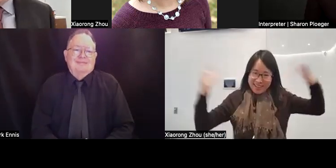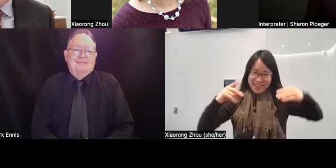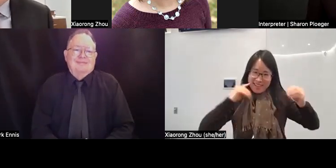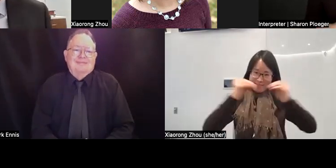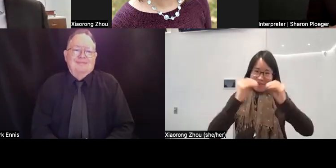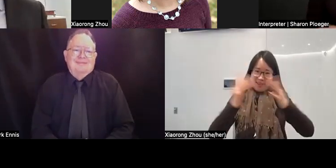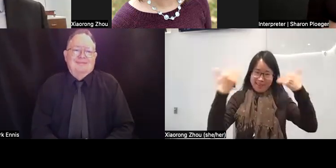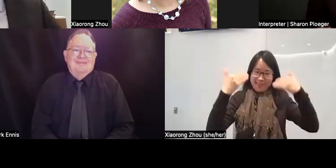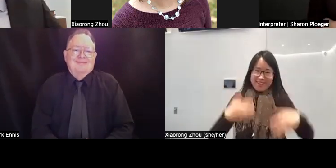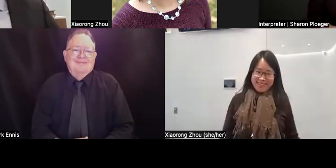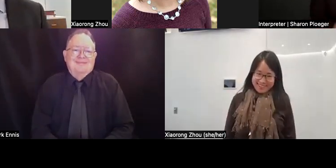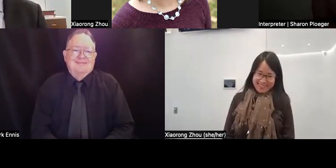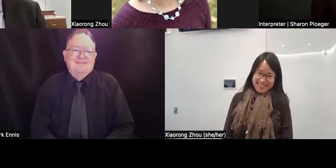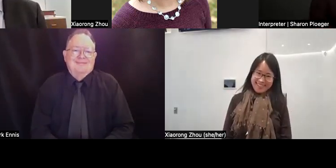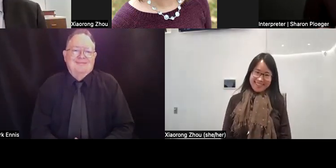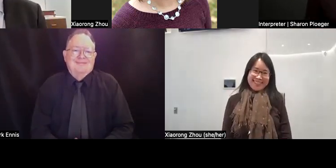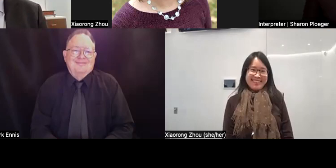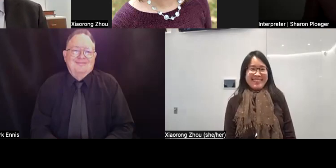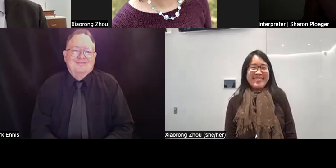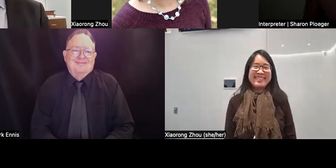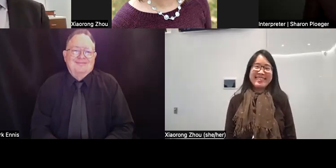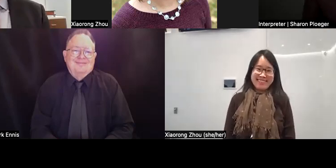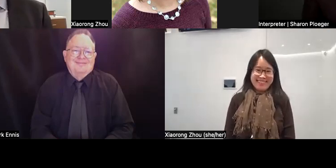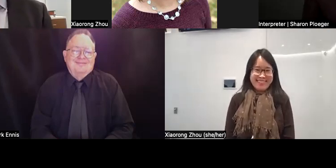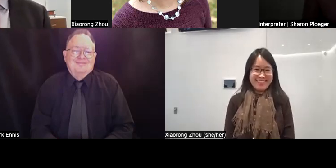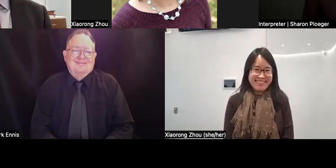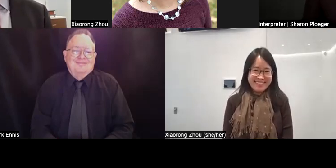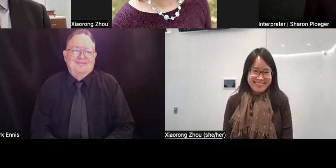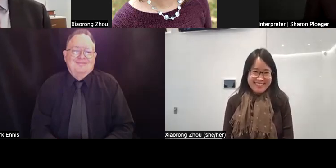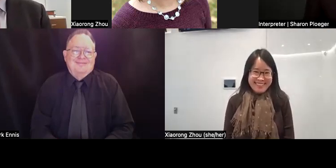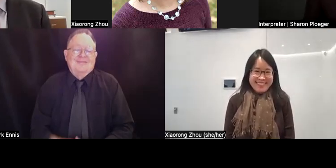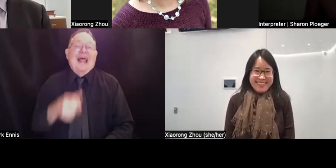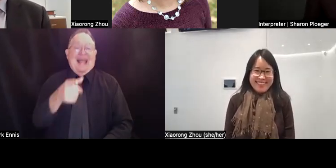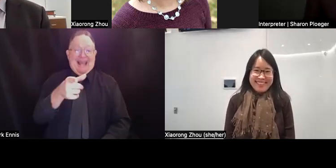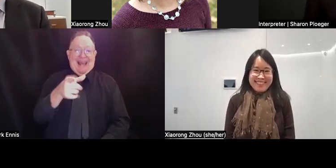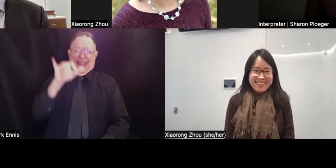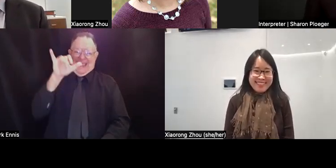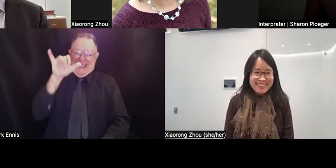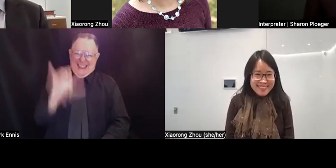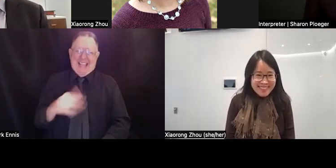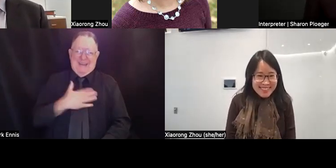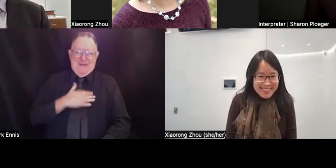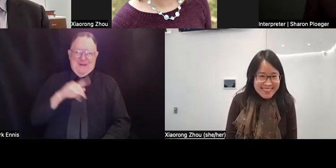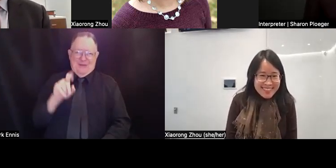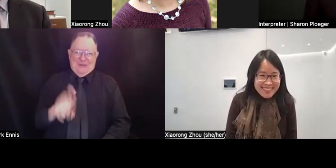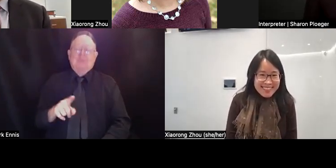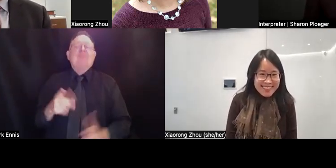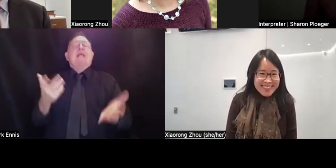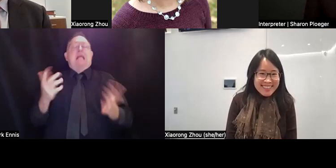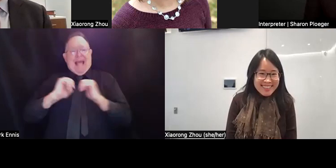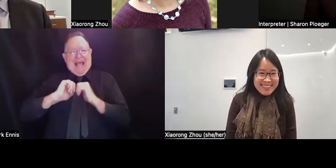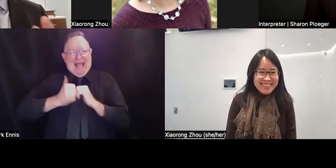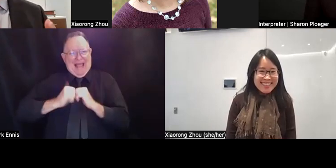If you're interested, come to camp, come learn more. Right. That's what I was going to ask is